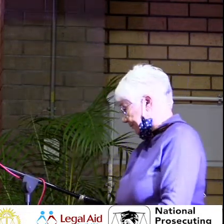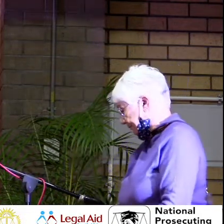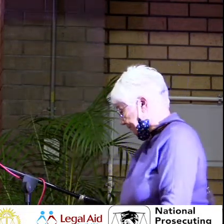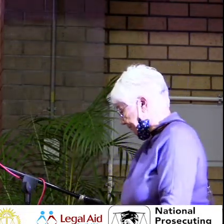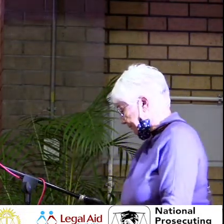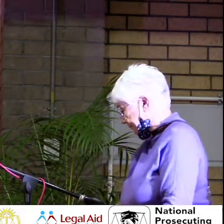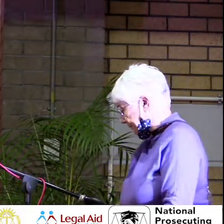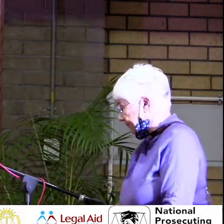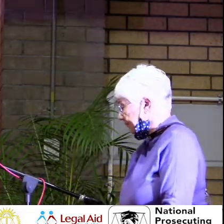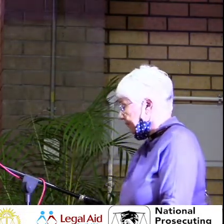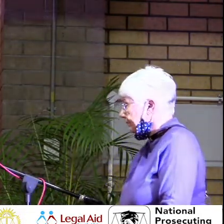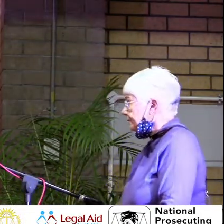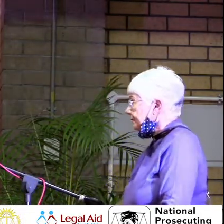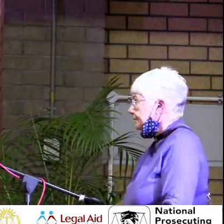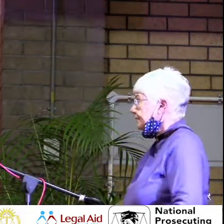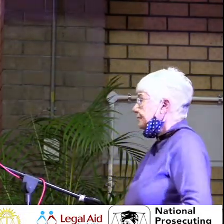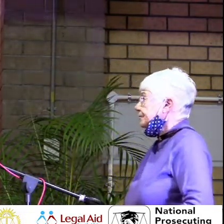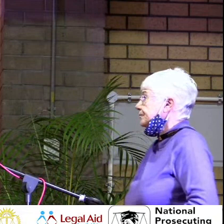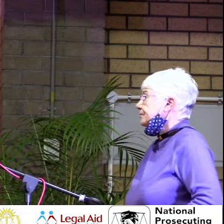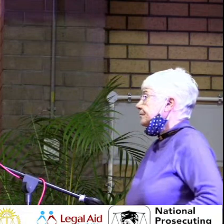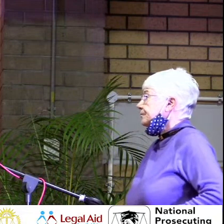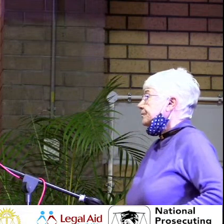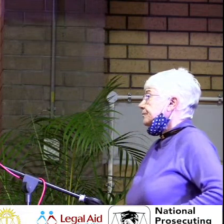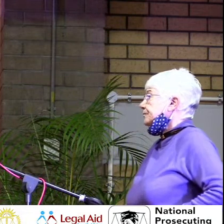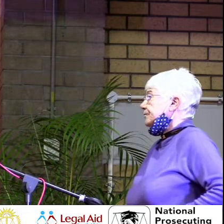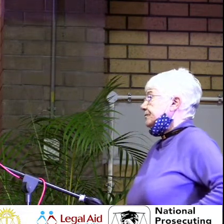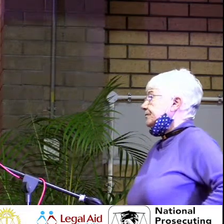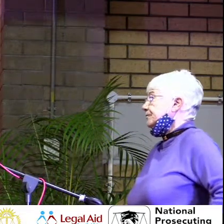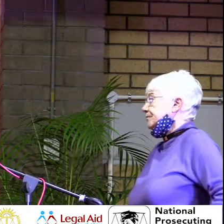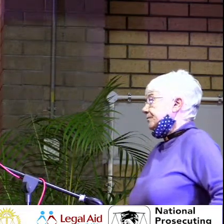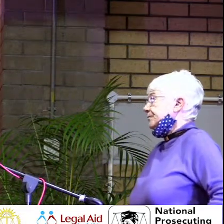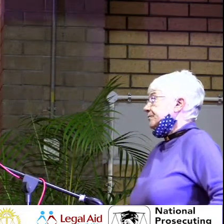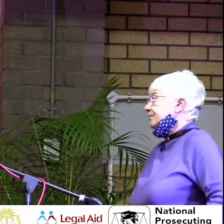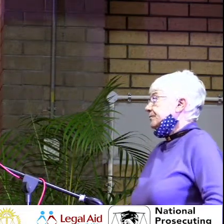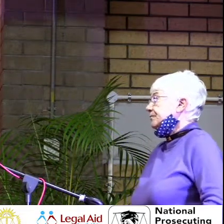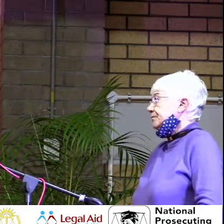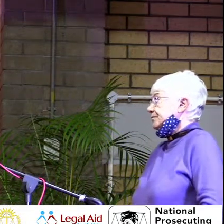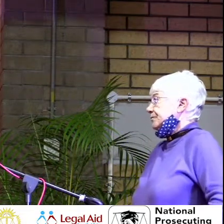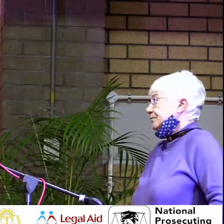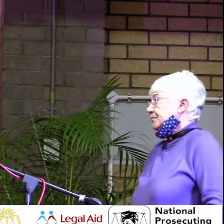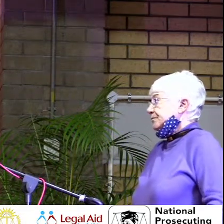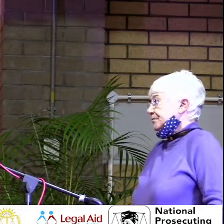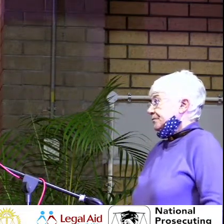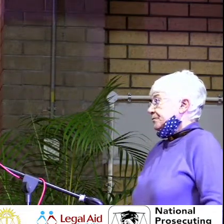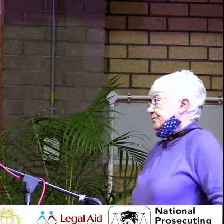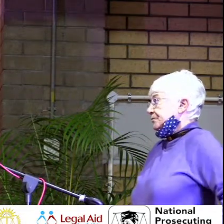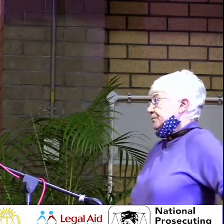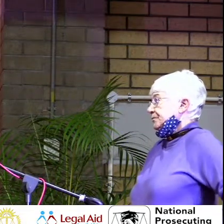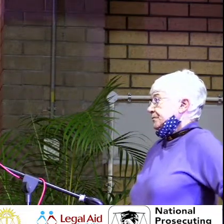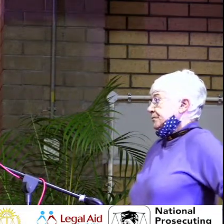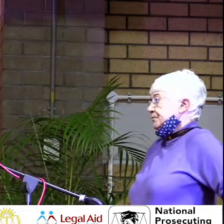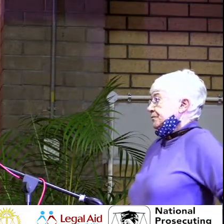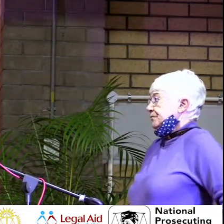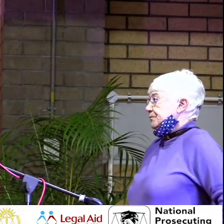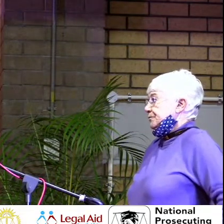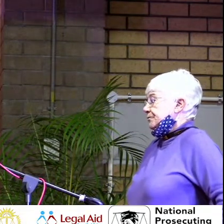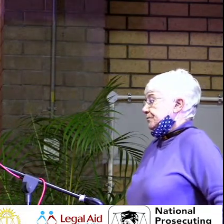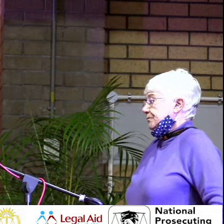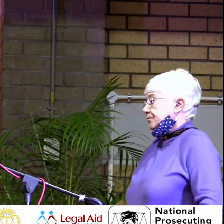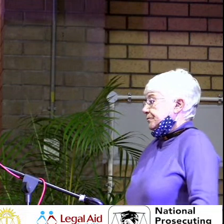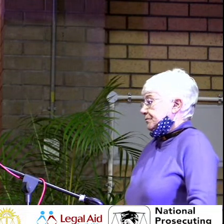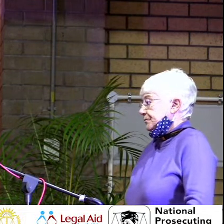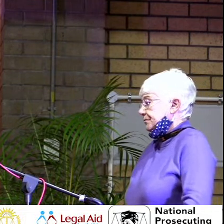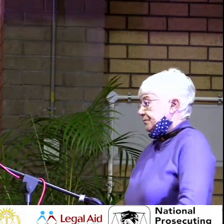ngo-2019. Into enzeka ngoku xa ufika enkundleni uzofaka isicelo so-interdict udibana